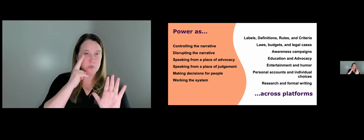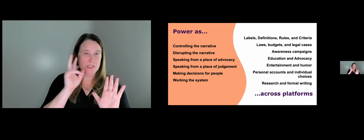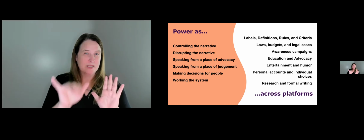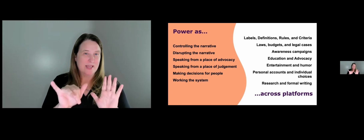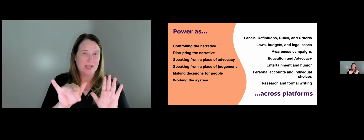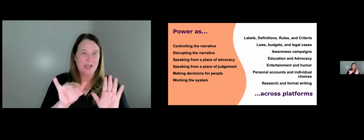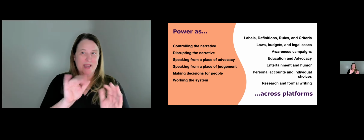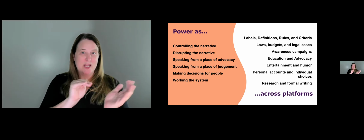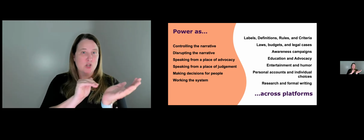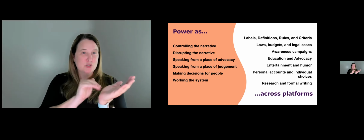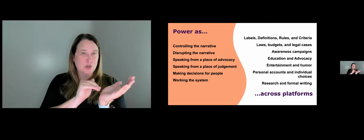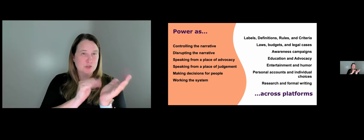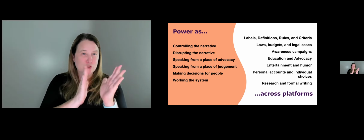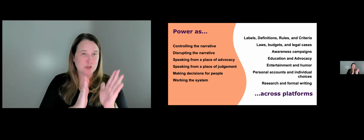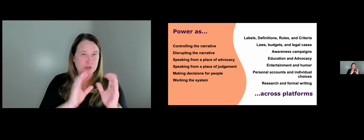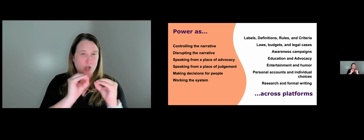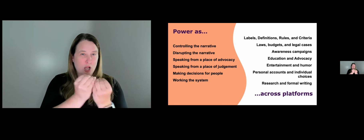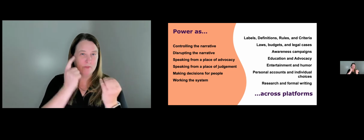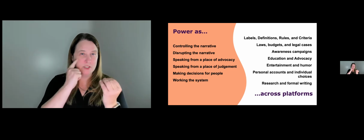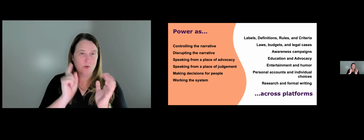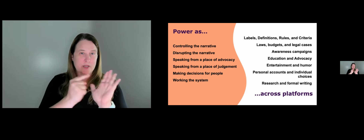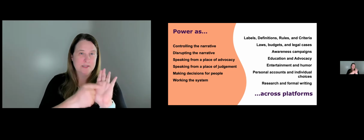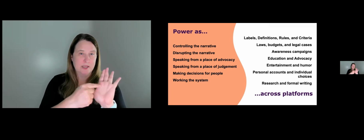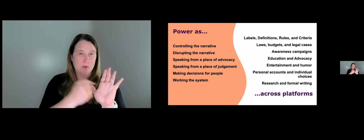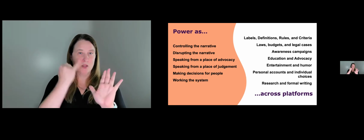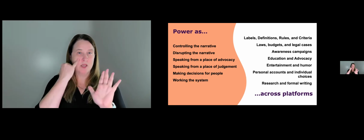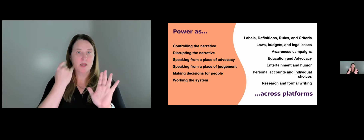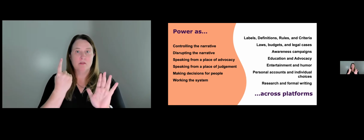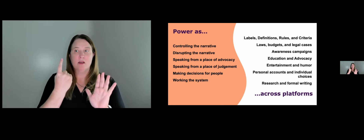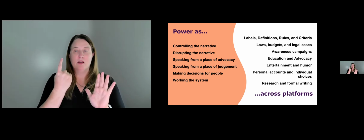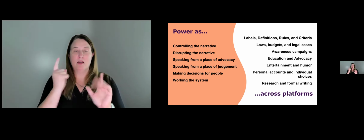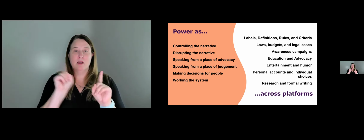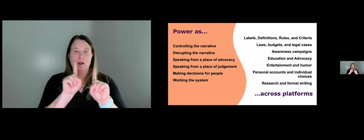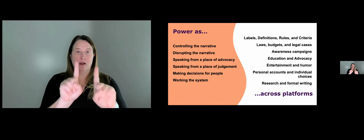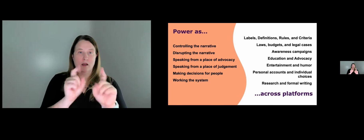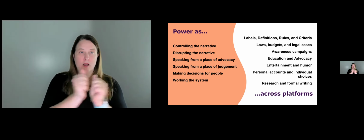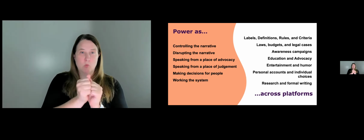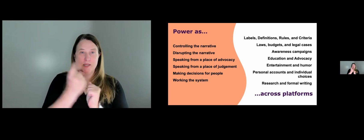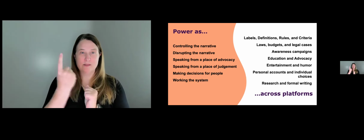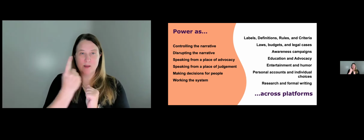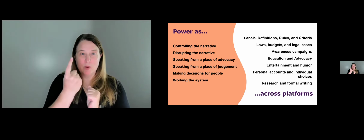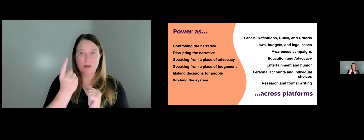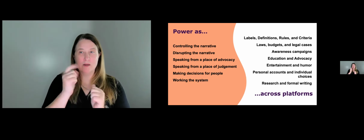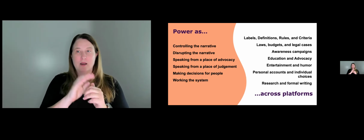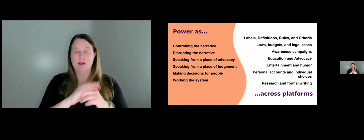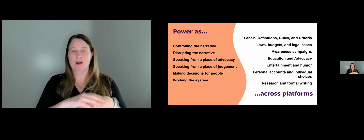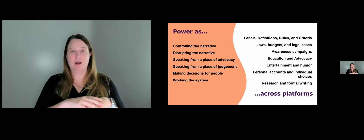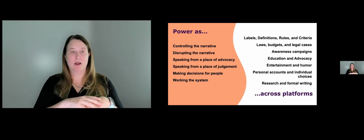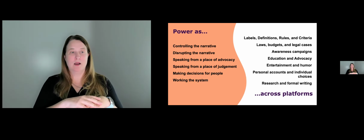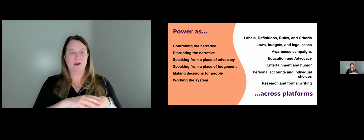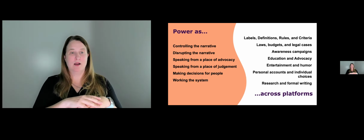do that. So you see that sometimes in a doctor's office, for example.